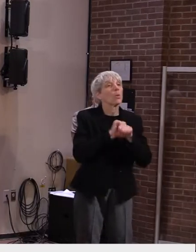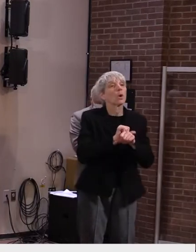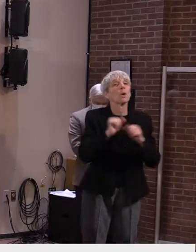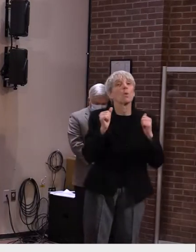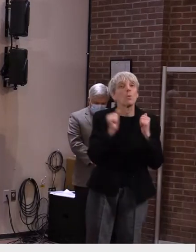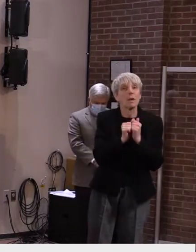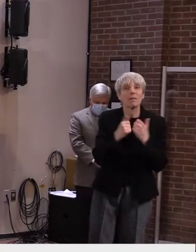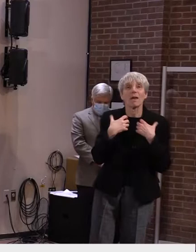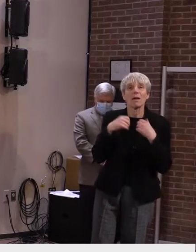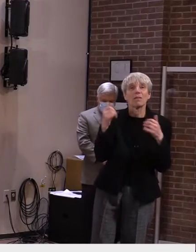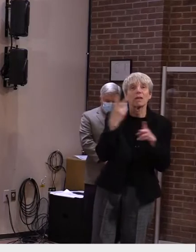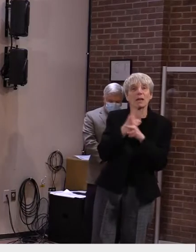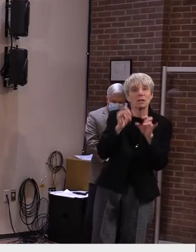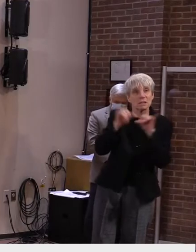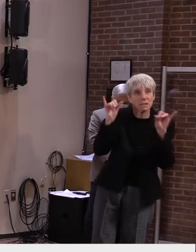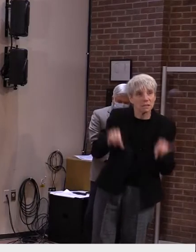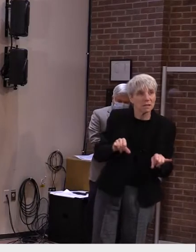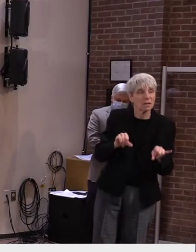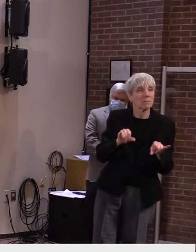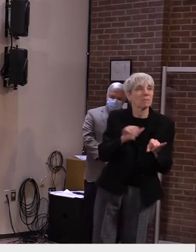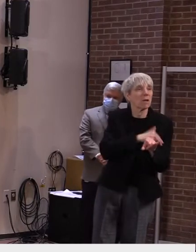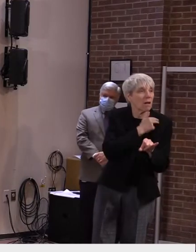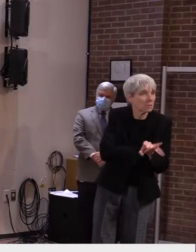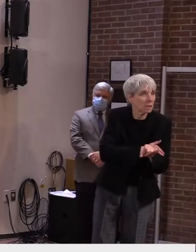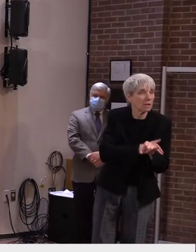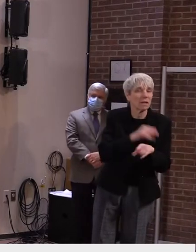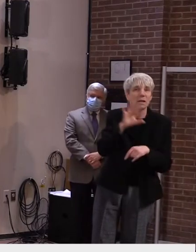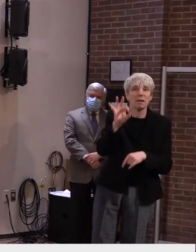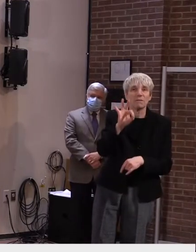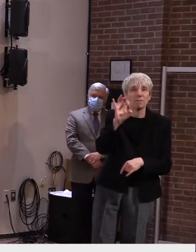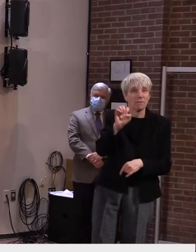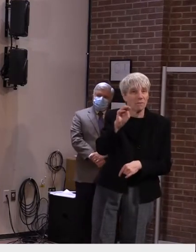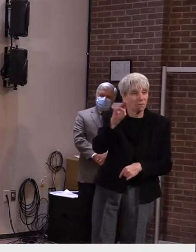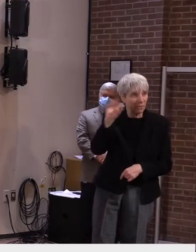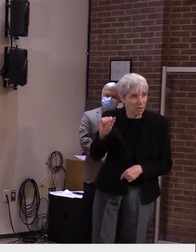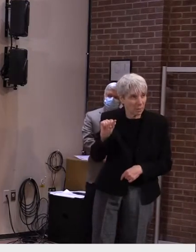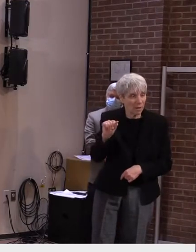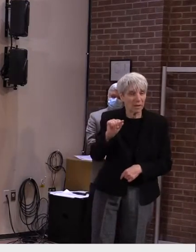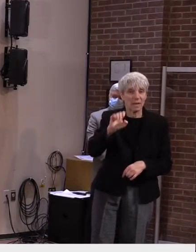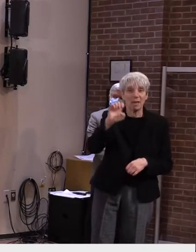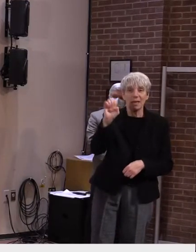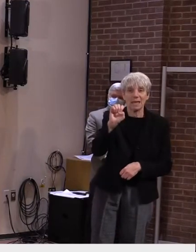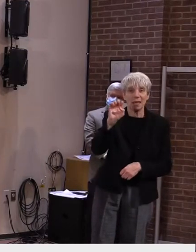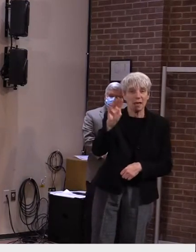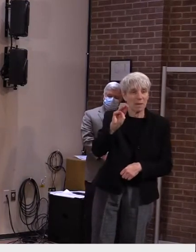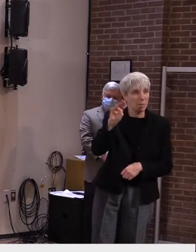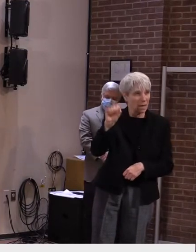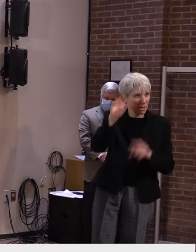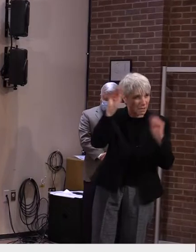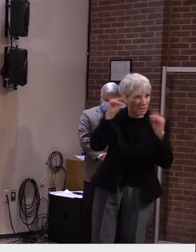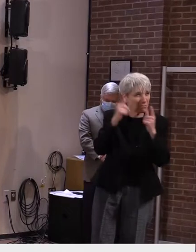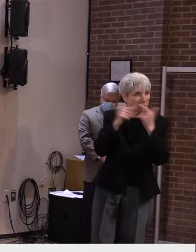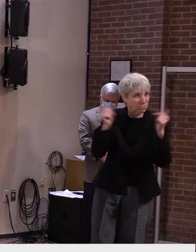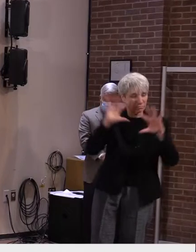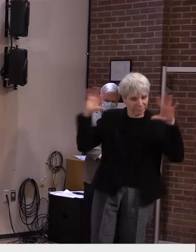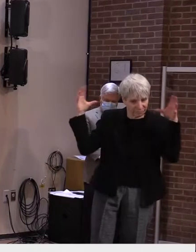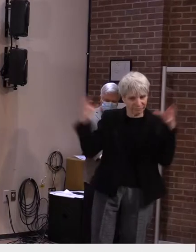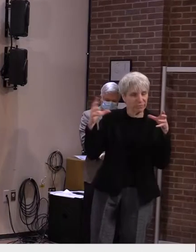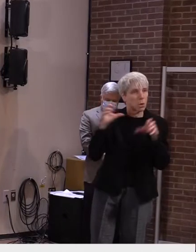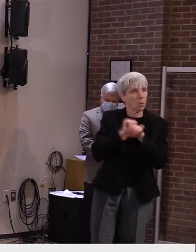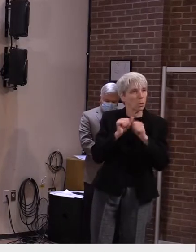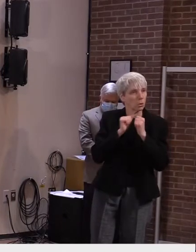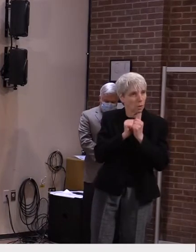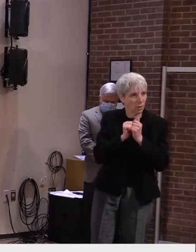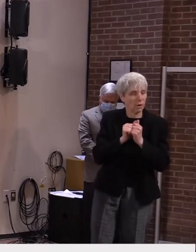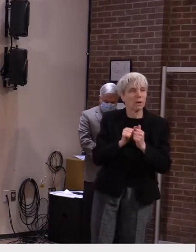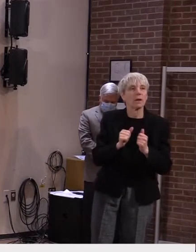system, through FEMA, and our EMS partners to supplement hospital capacity,